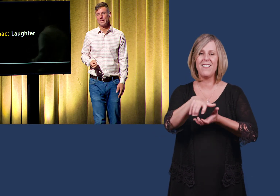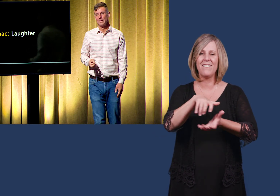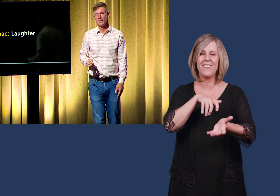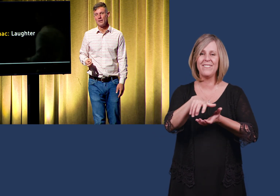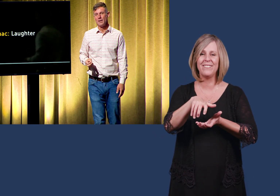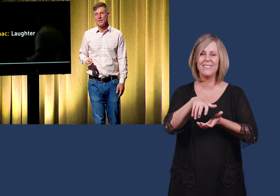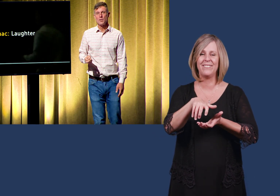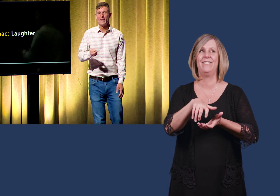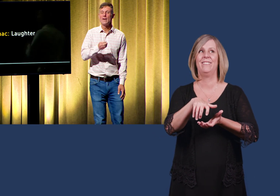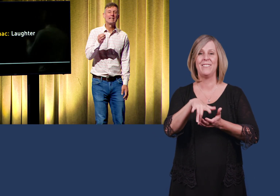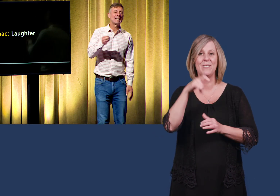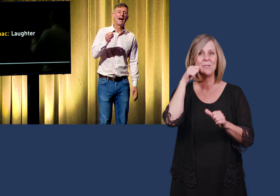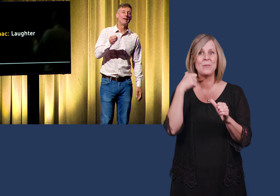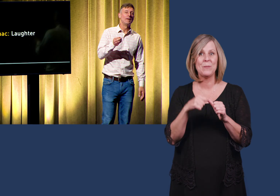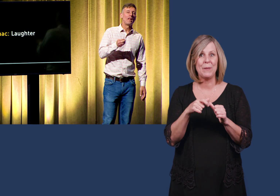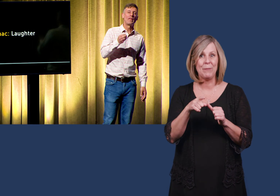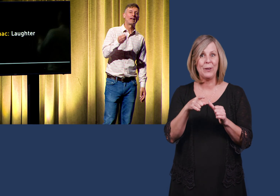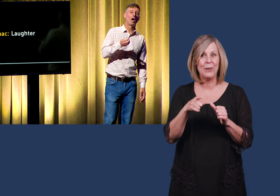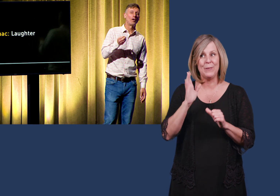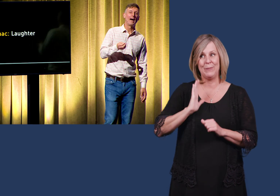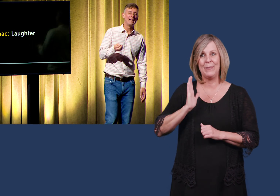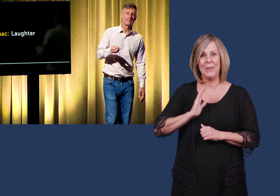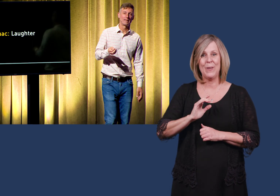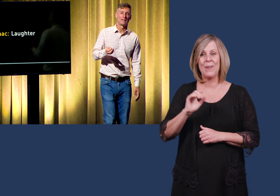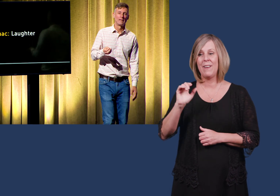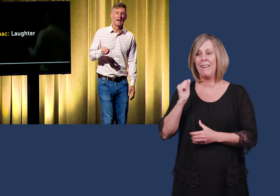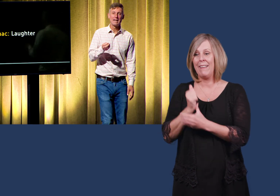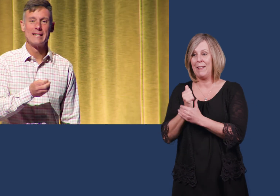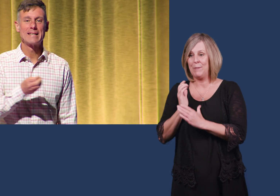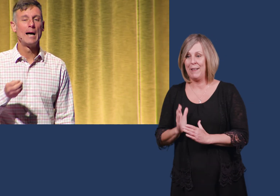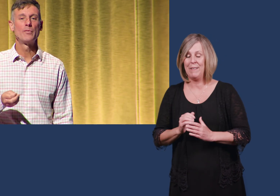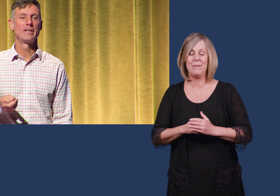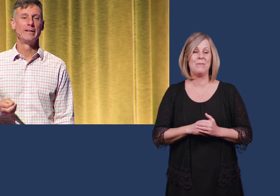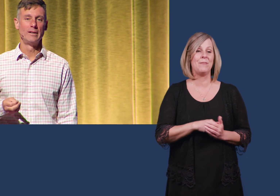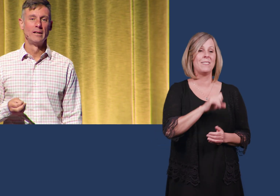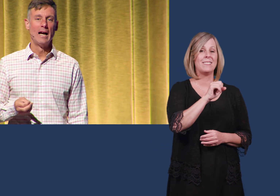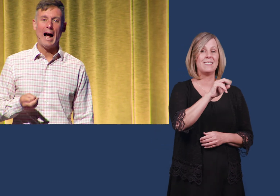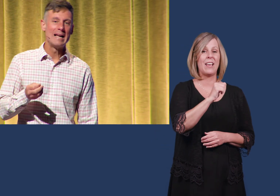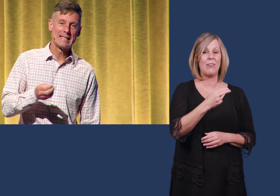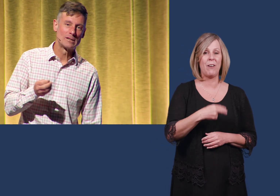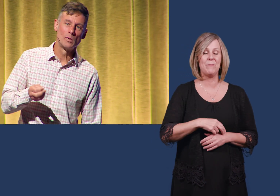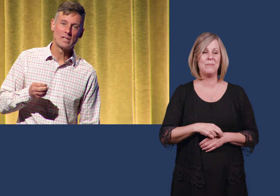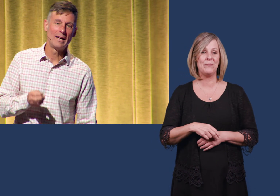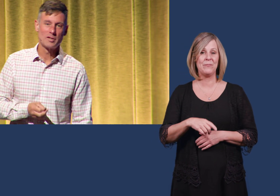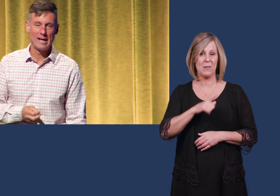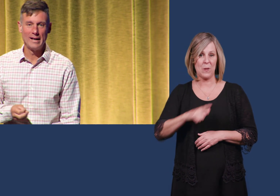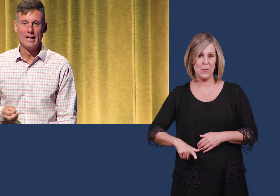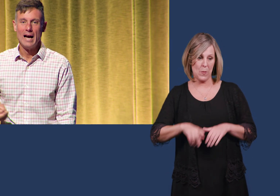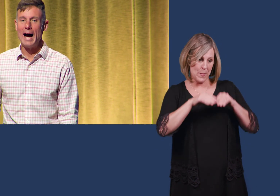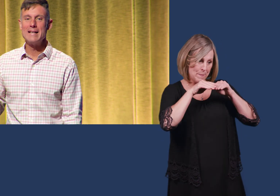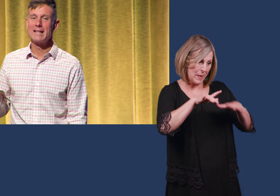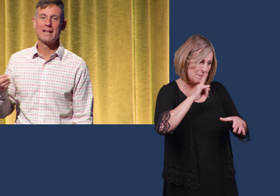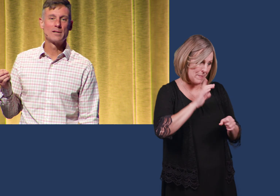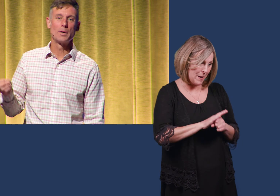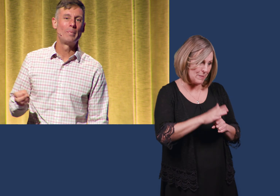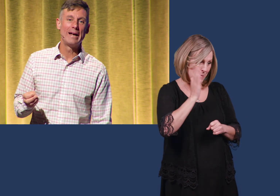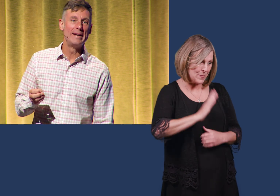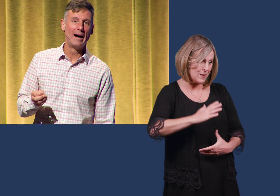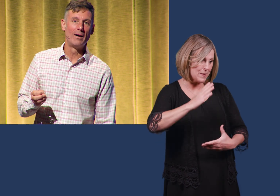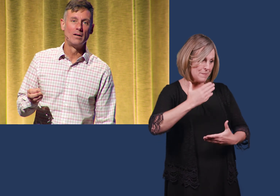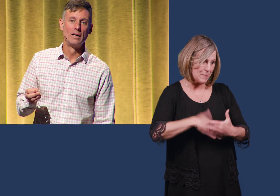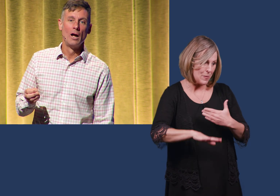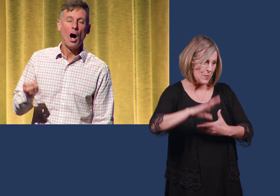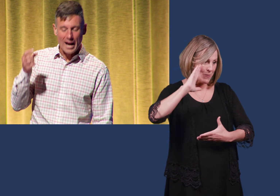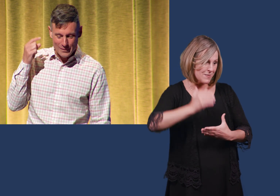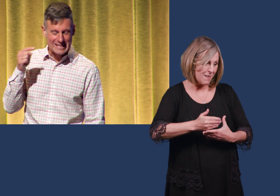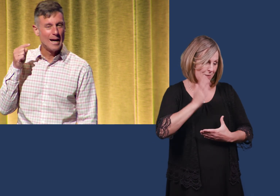Laughter. So that every time they called Isaac, "Isaac, time for dinner. Isaac, don't touch that. Isaac, let's go to bed